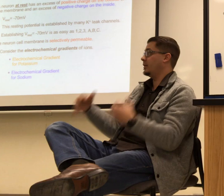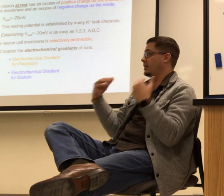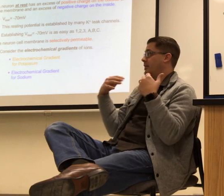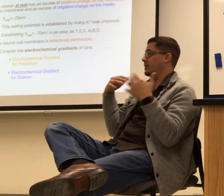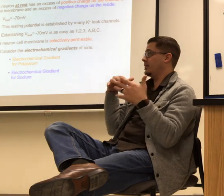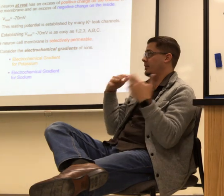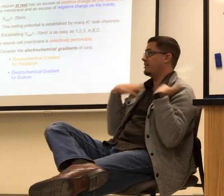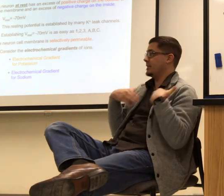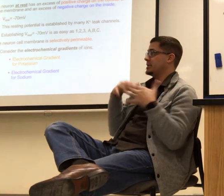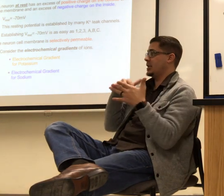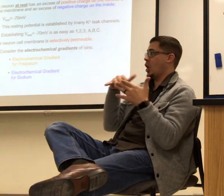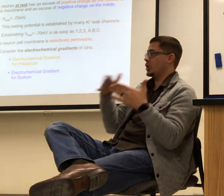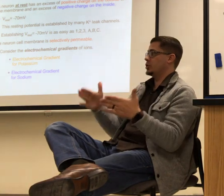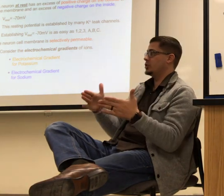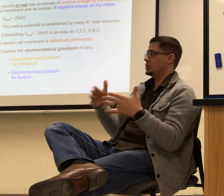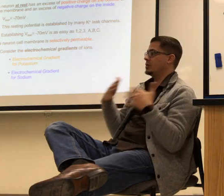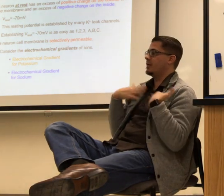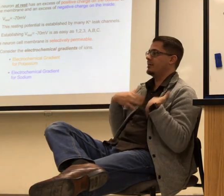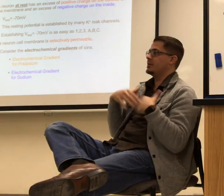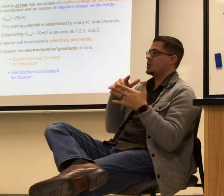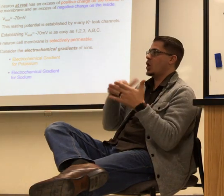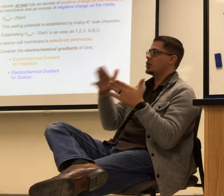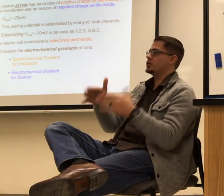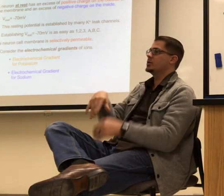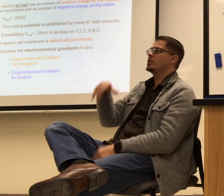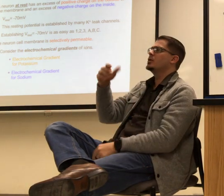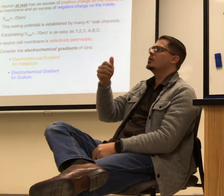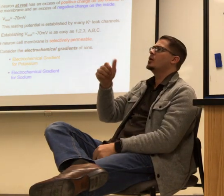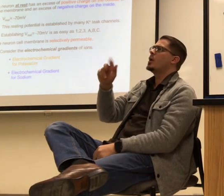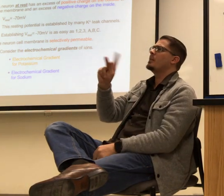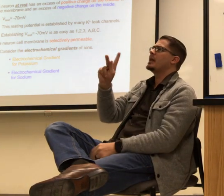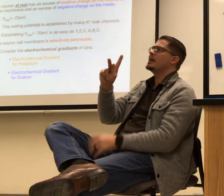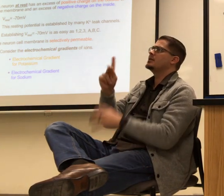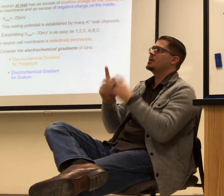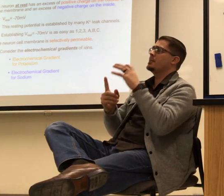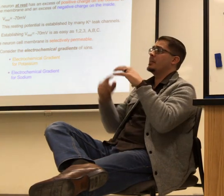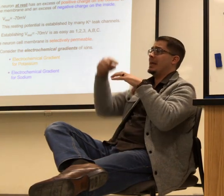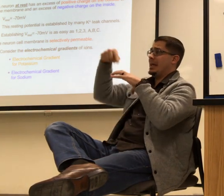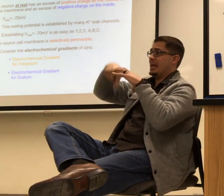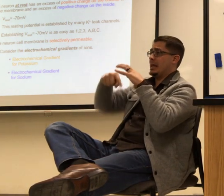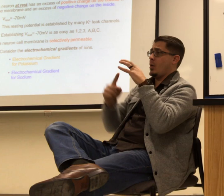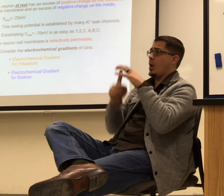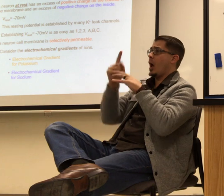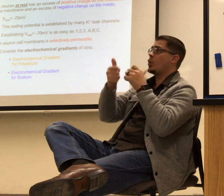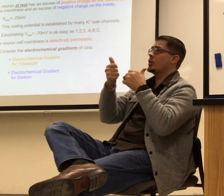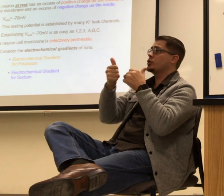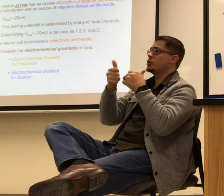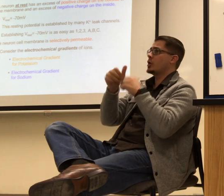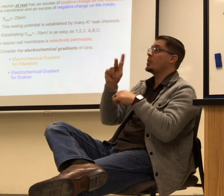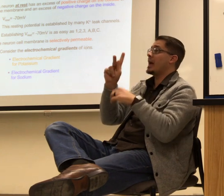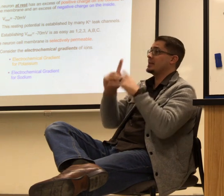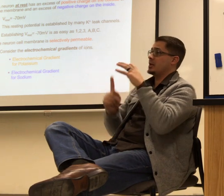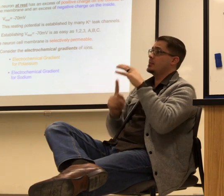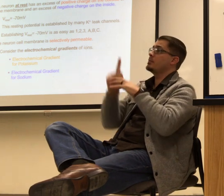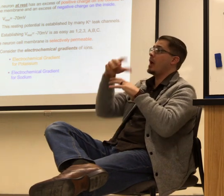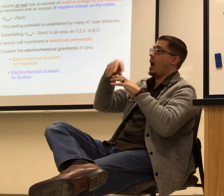And which way would potassium leak, in or out? It's just going to follow its concentration gradient. It will leak